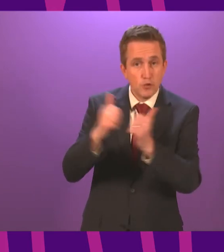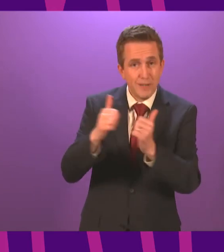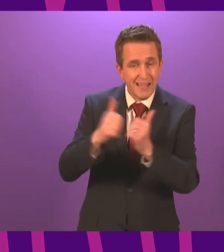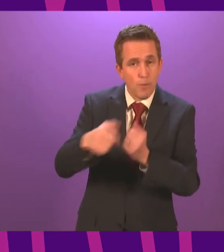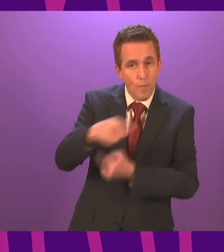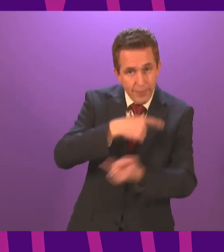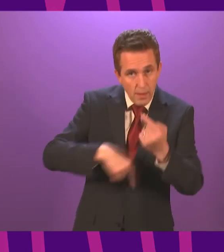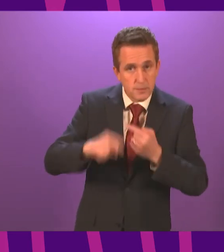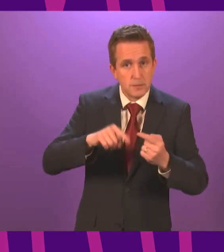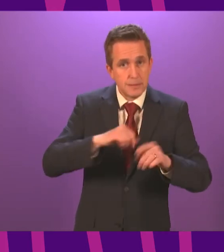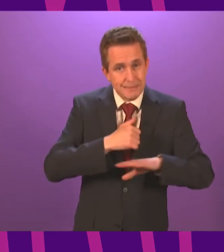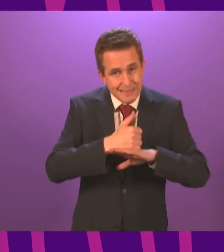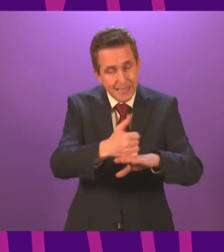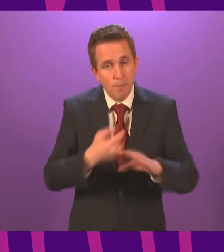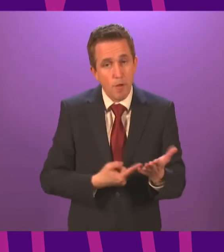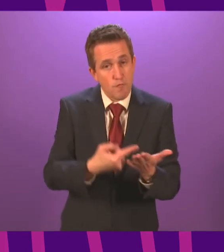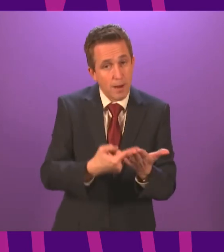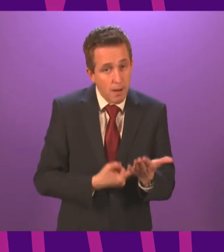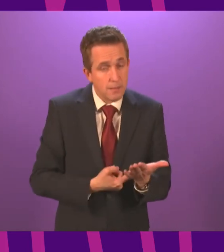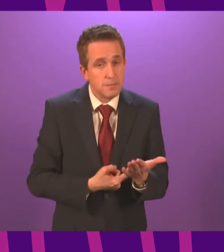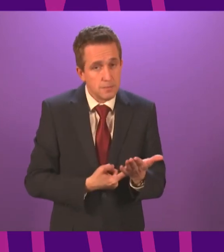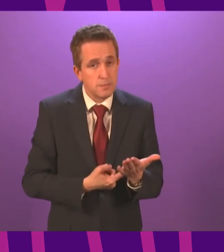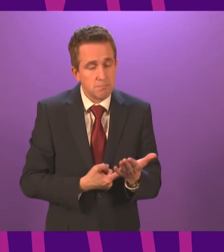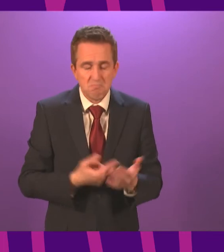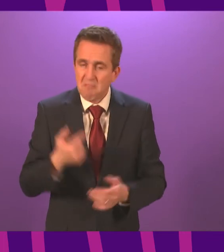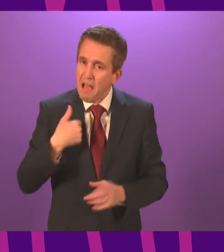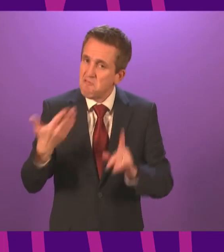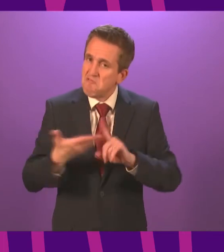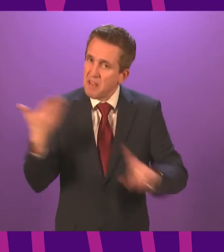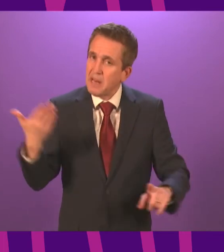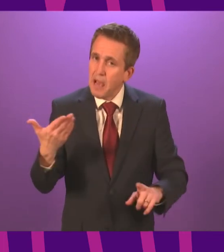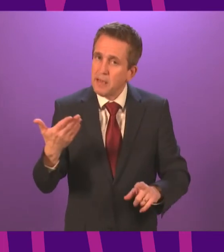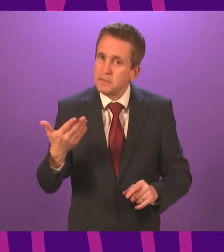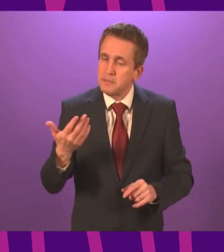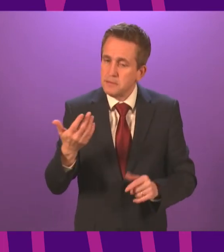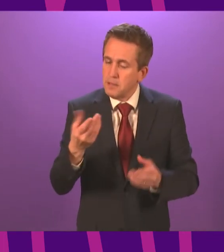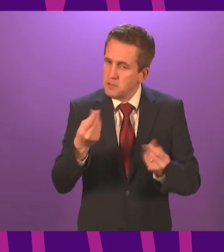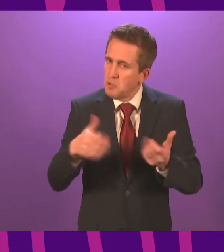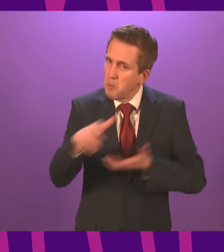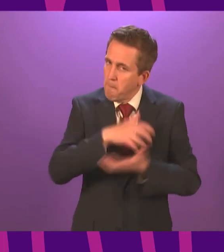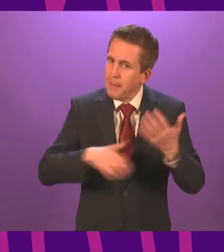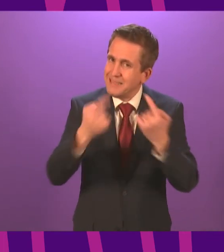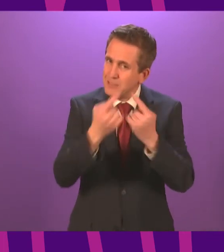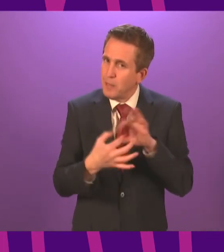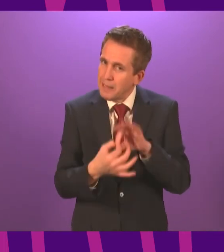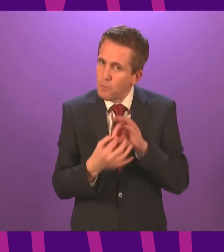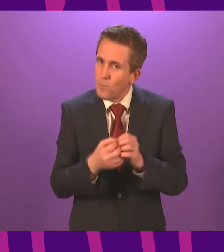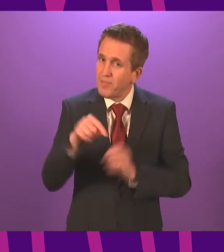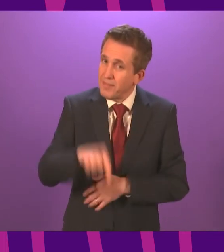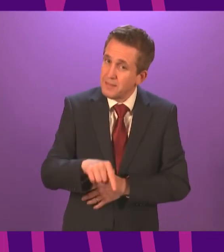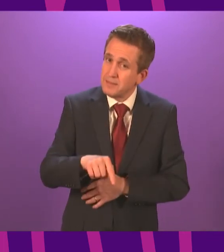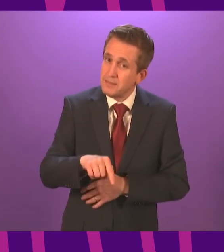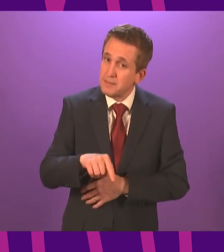the regulations. And I also recognise some of the challenges that there can be around the complexity of these matters. Issues such